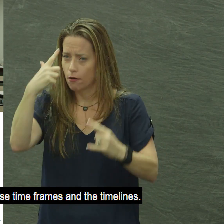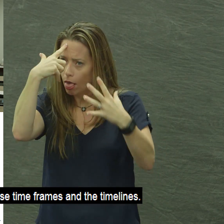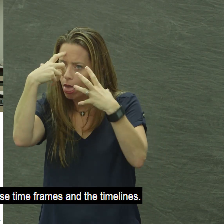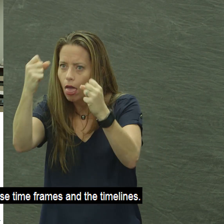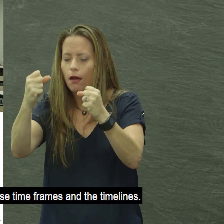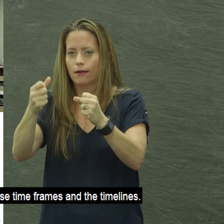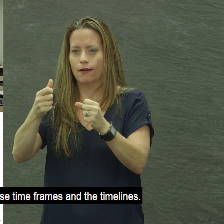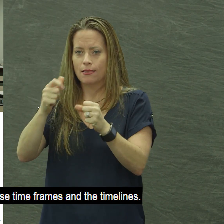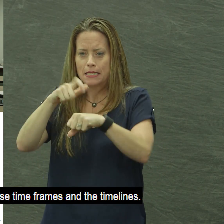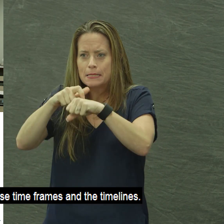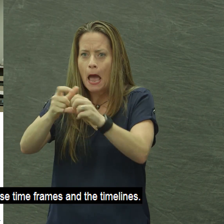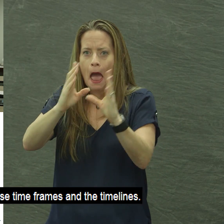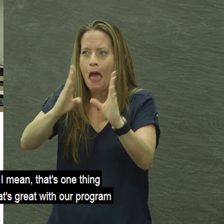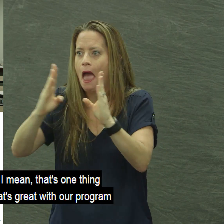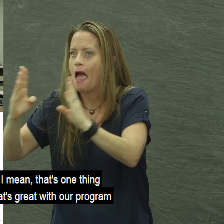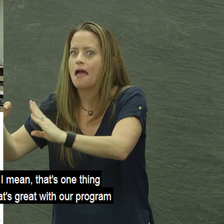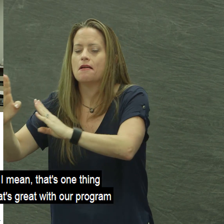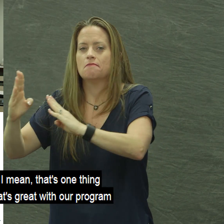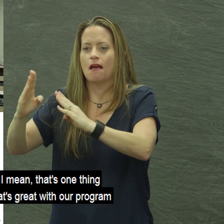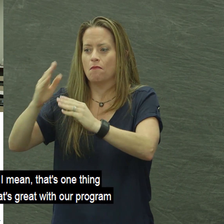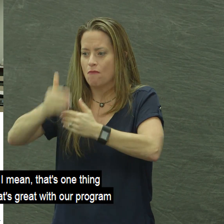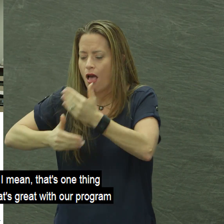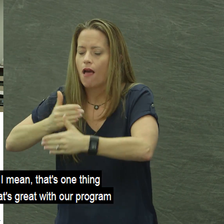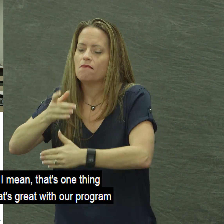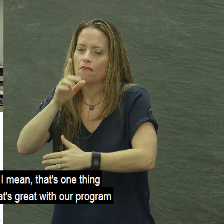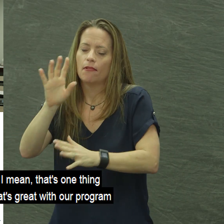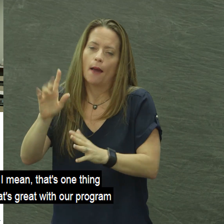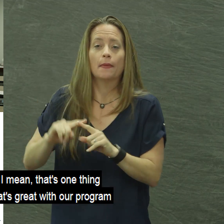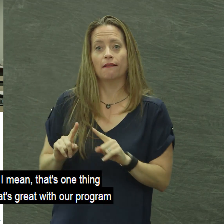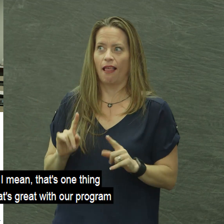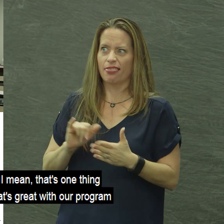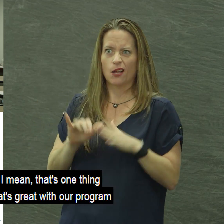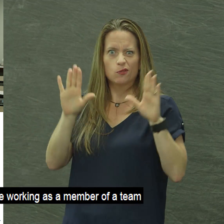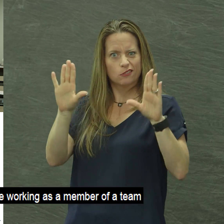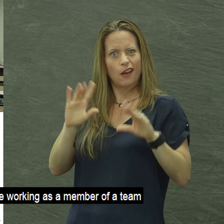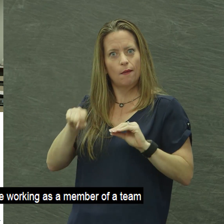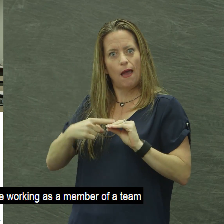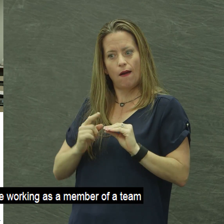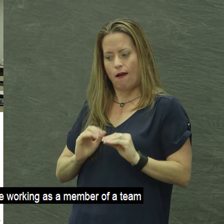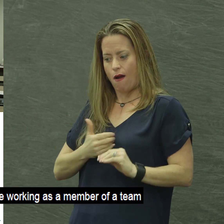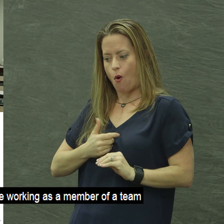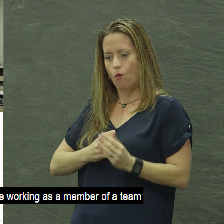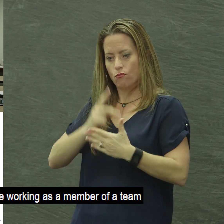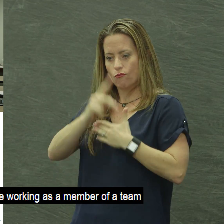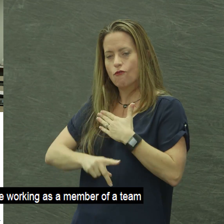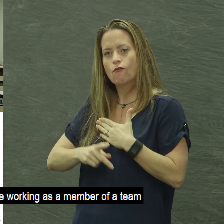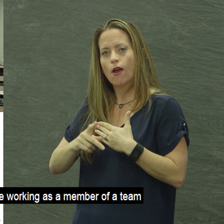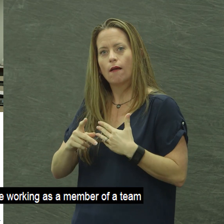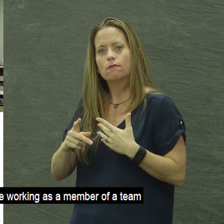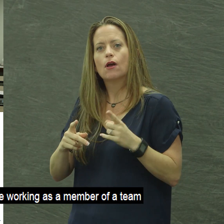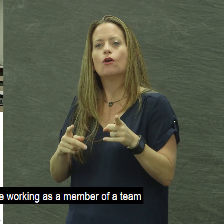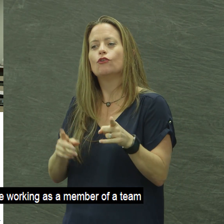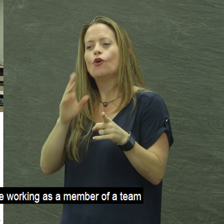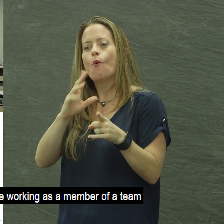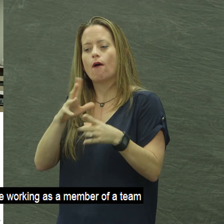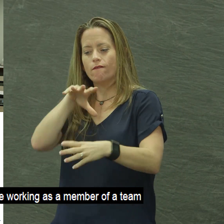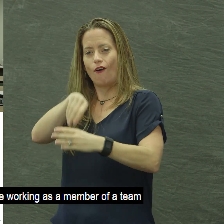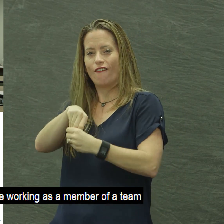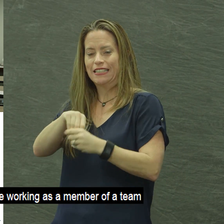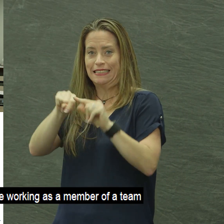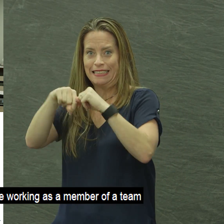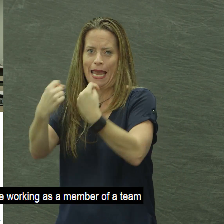know these time frames and the timelines. I mean, that's one thing that's great with our program, is you'll be working as a member of a